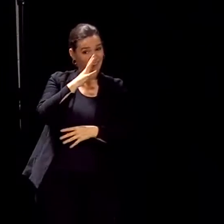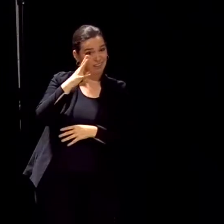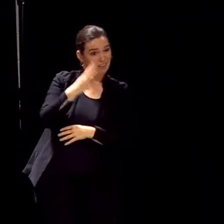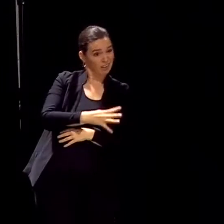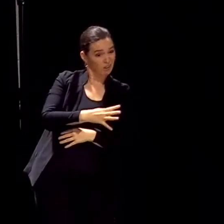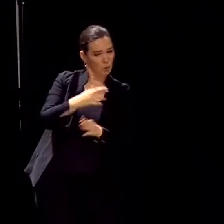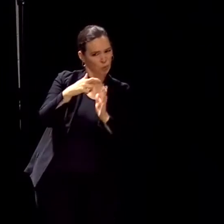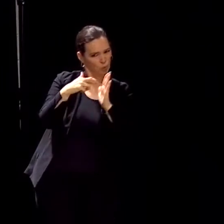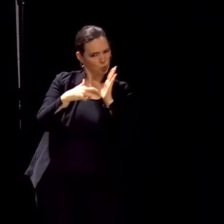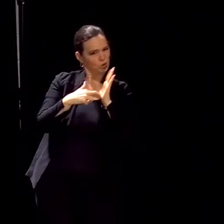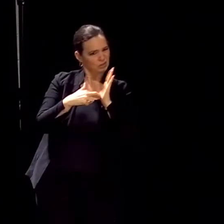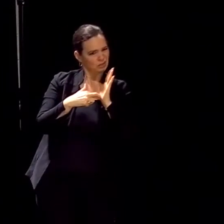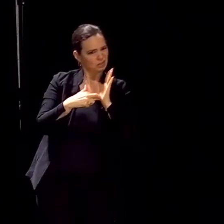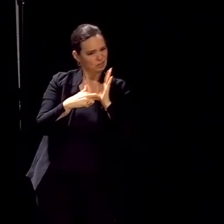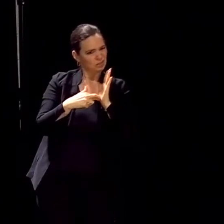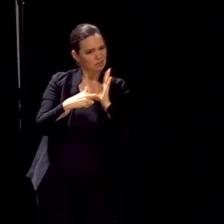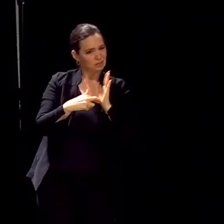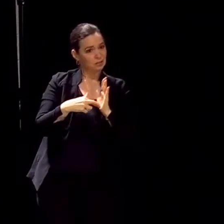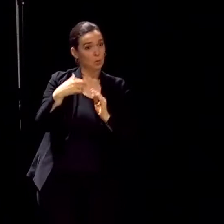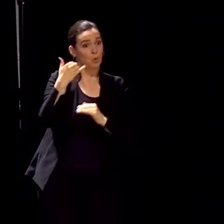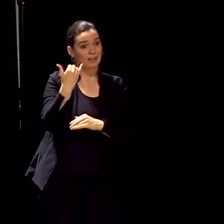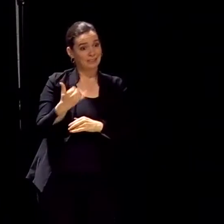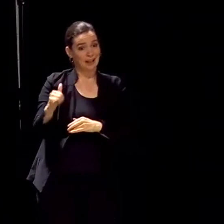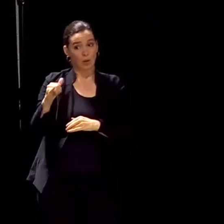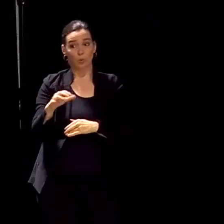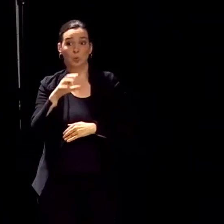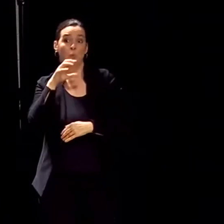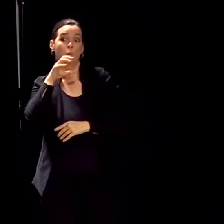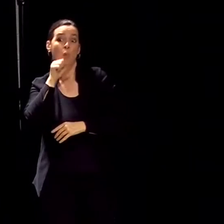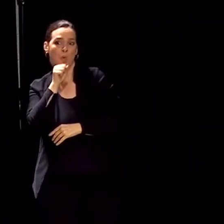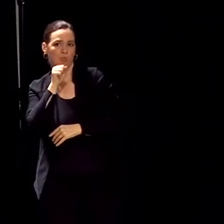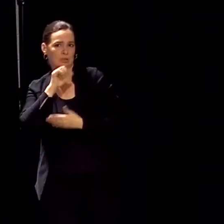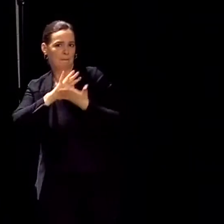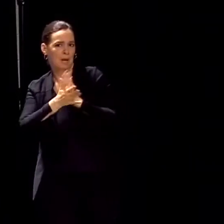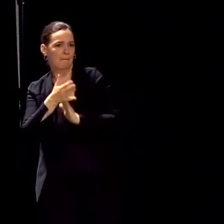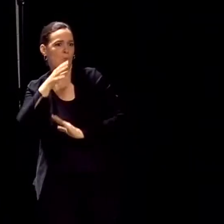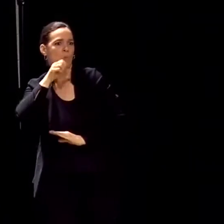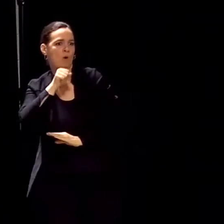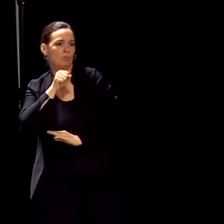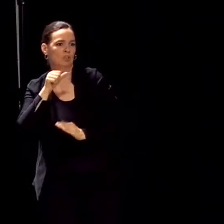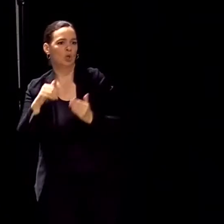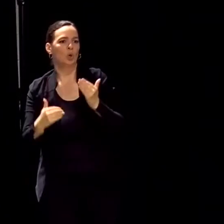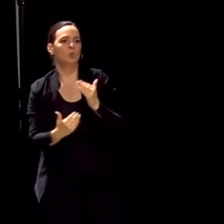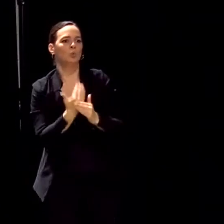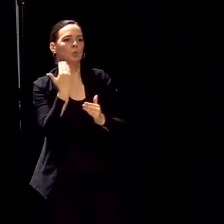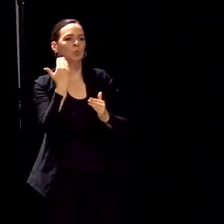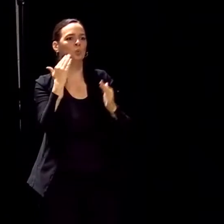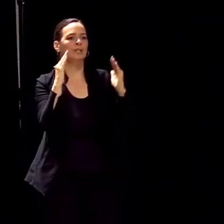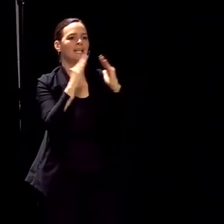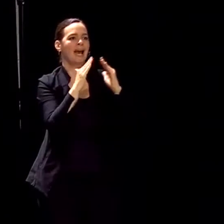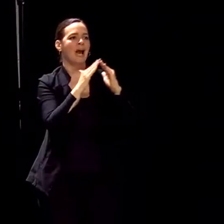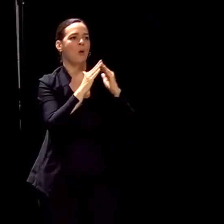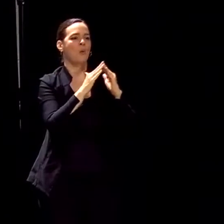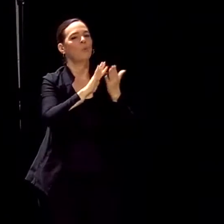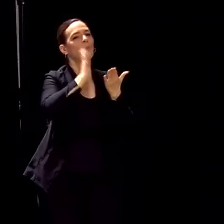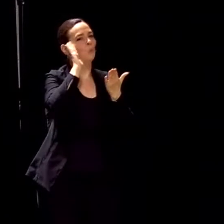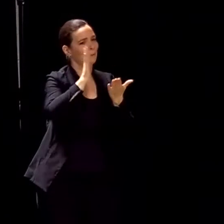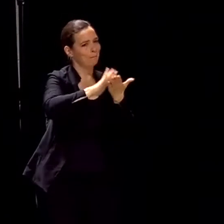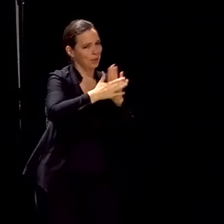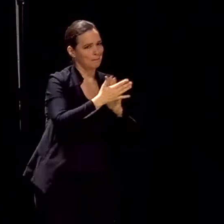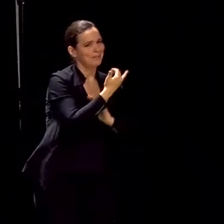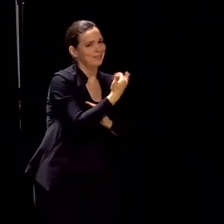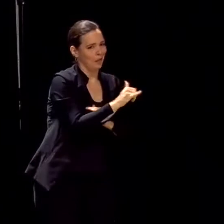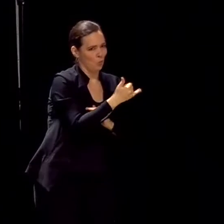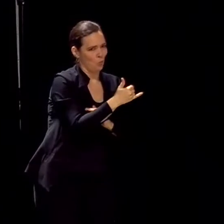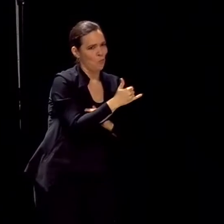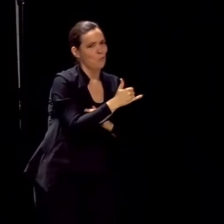other towns may go into a yellow zone. So this is a moving target, but I think it brings some